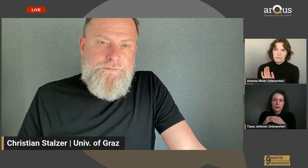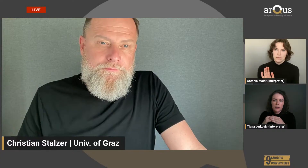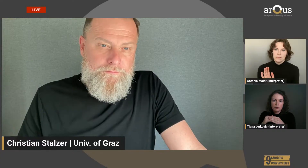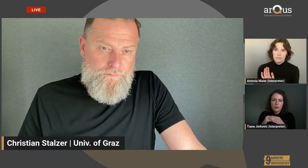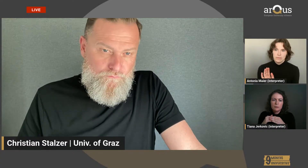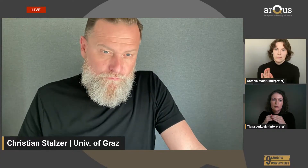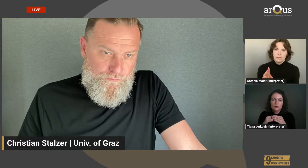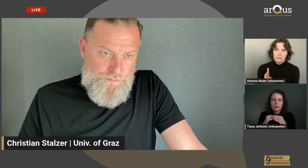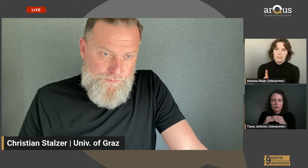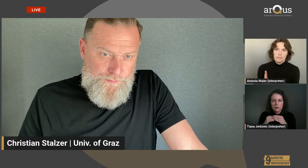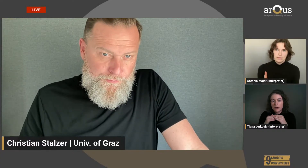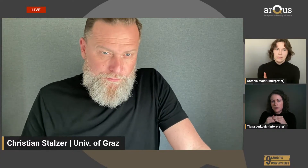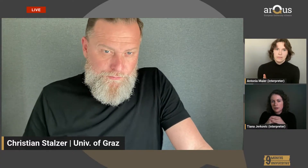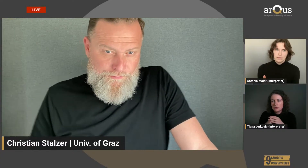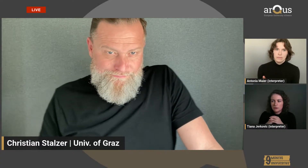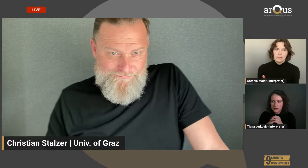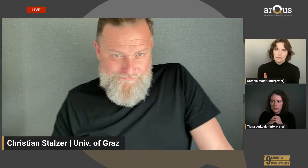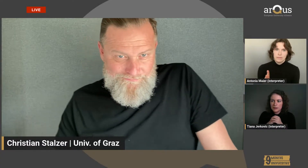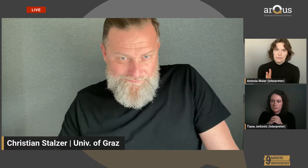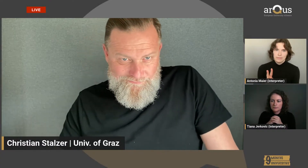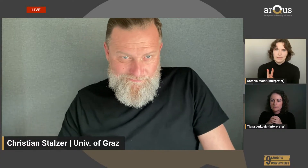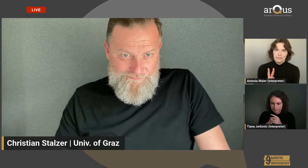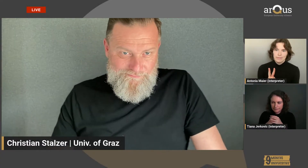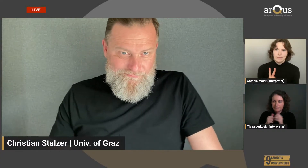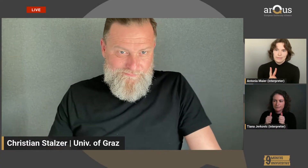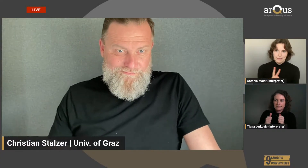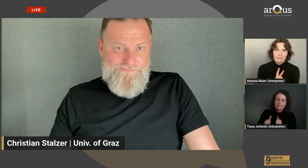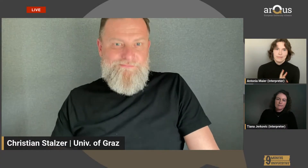there for deaf people to also enter university.